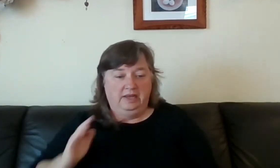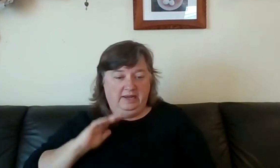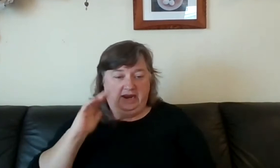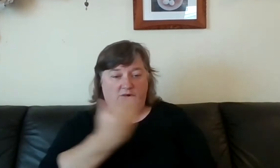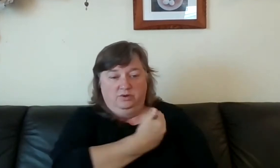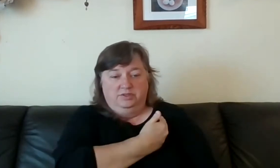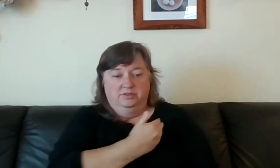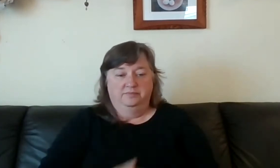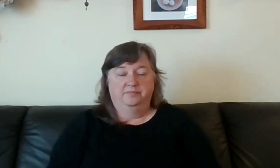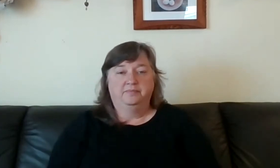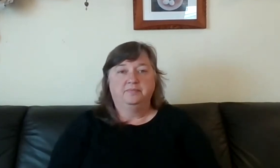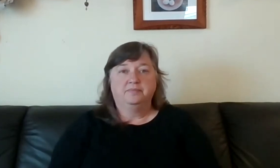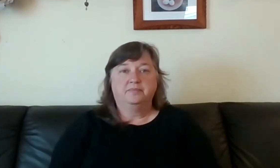and ours.